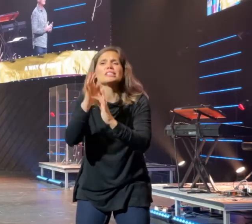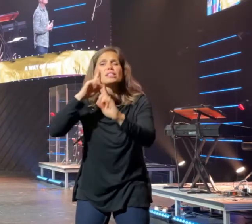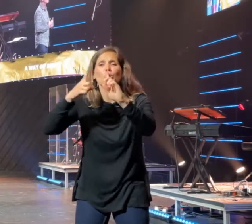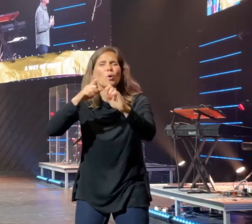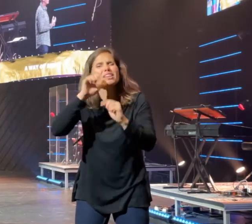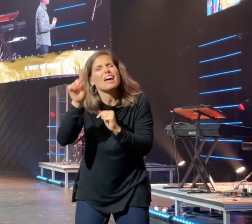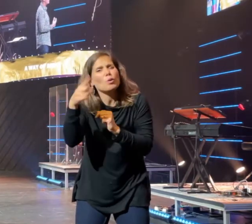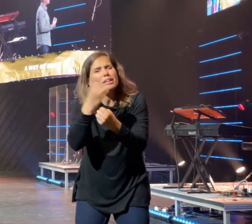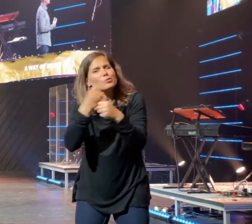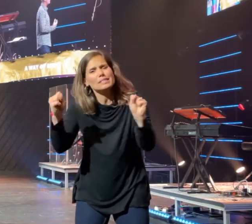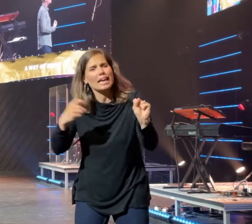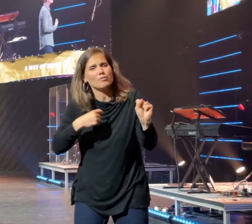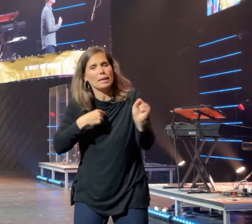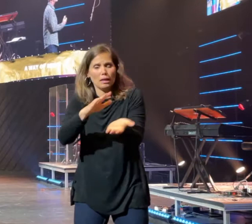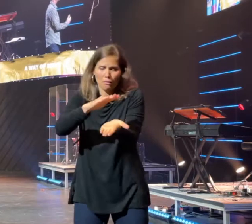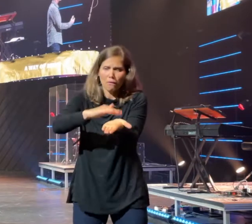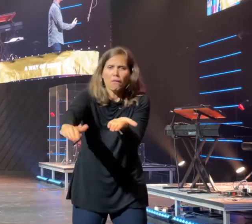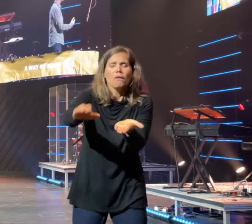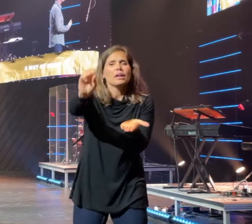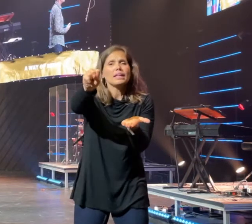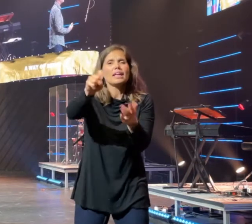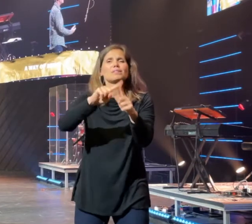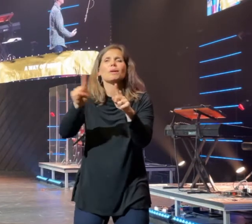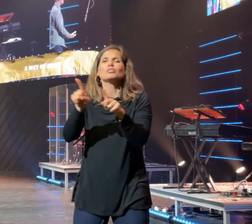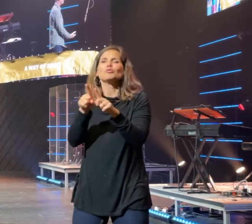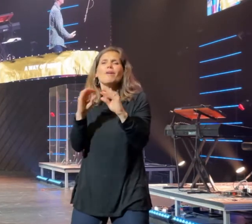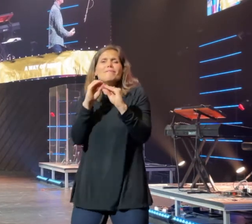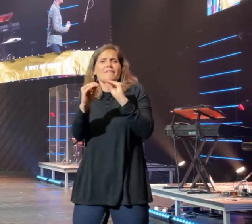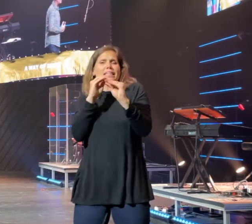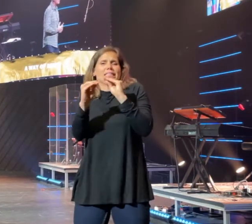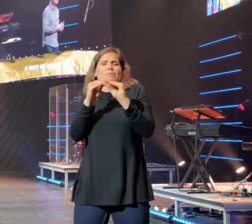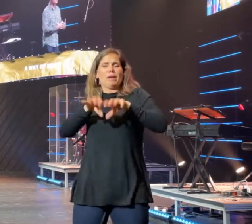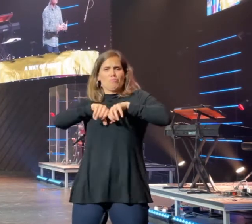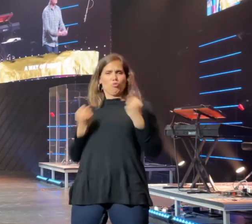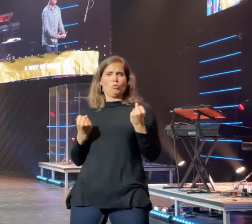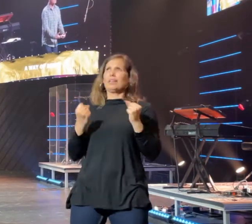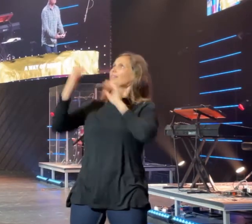save you, to forgive you, but to restore the image that had been damaged. And with